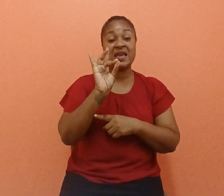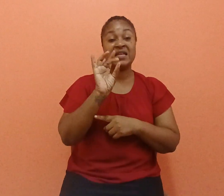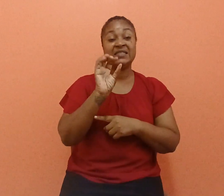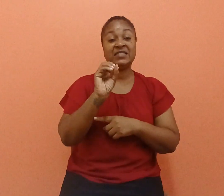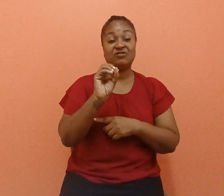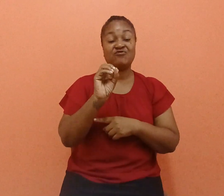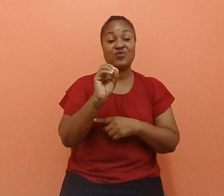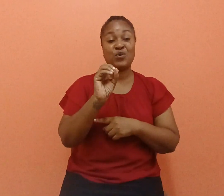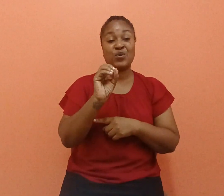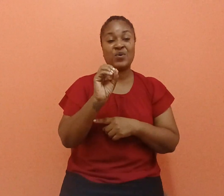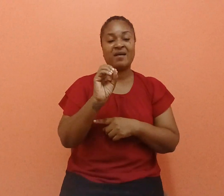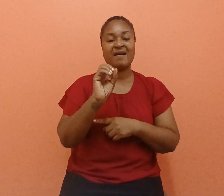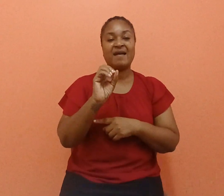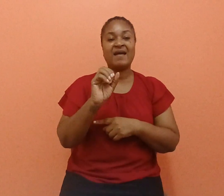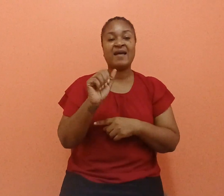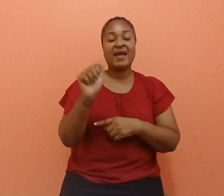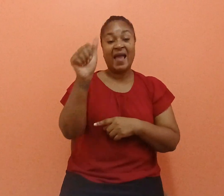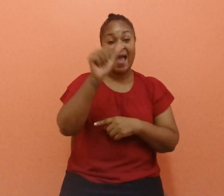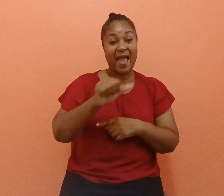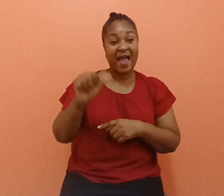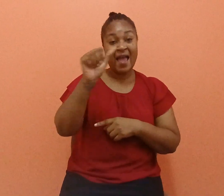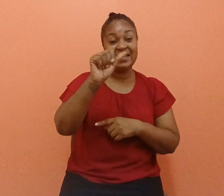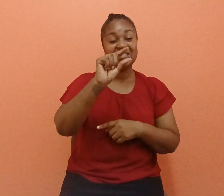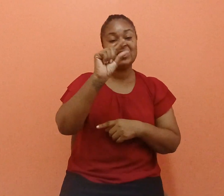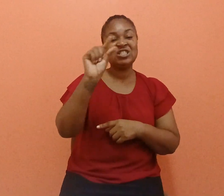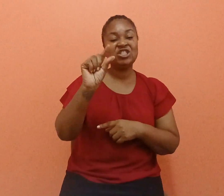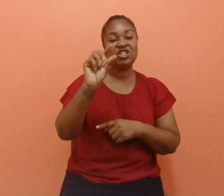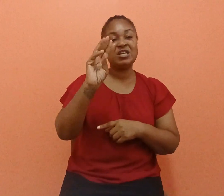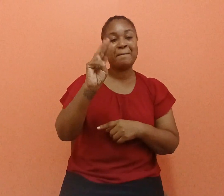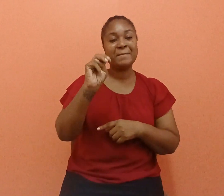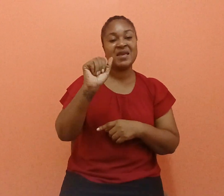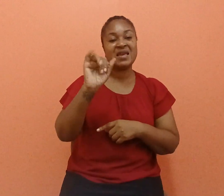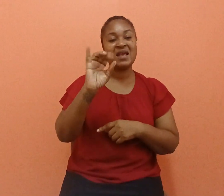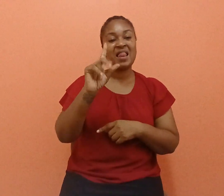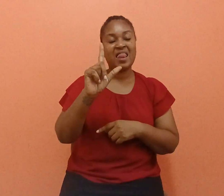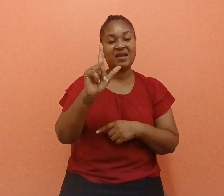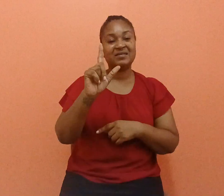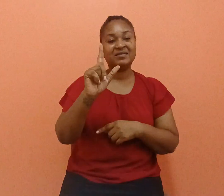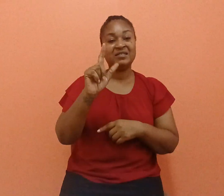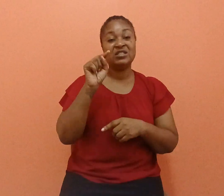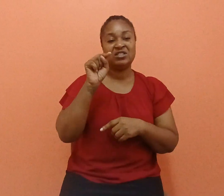icanheargod180@gmail.com.